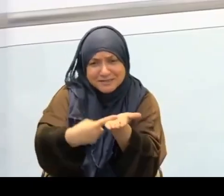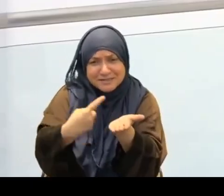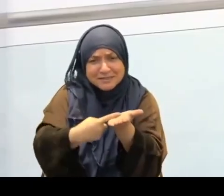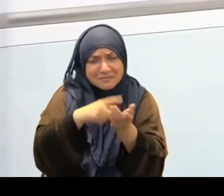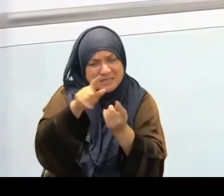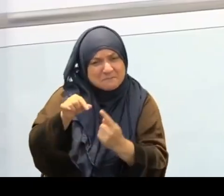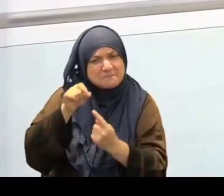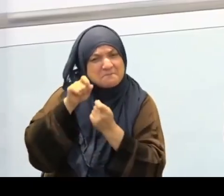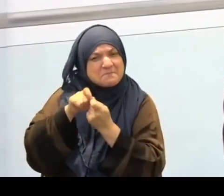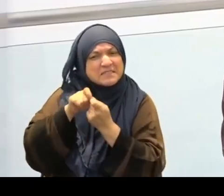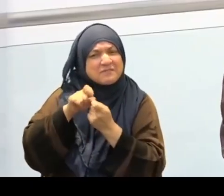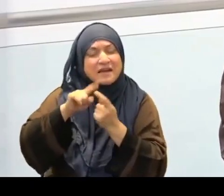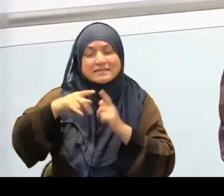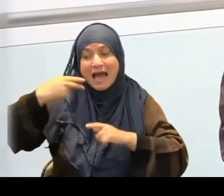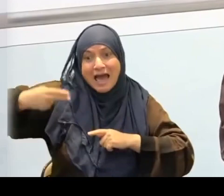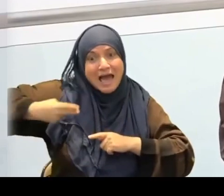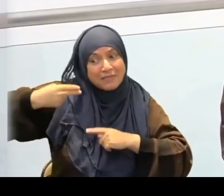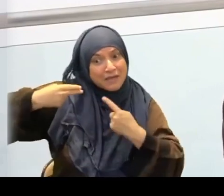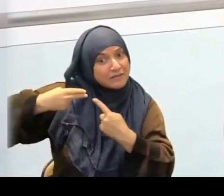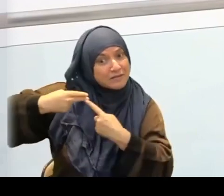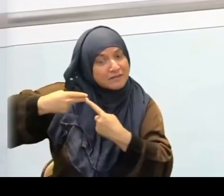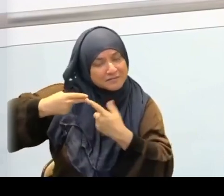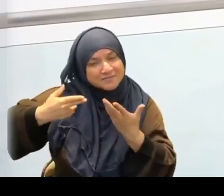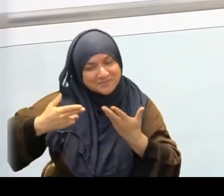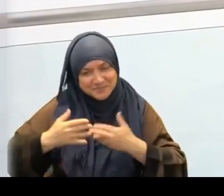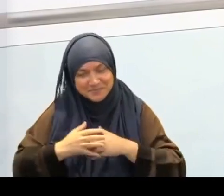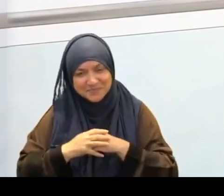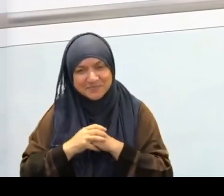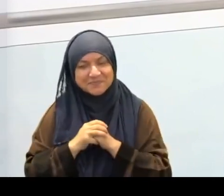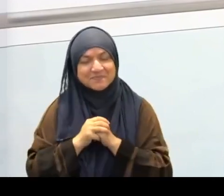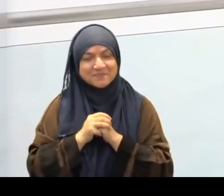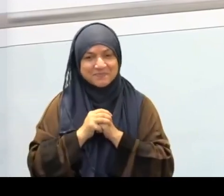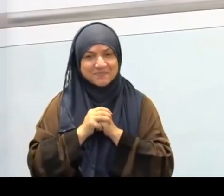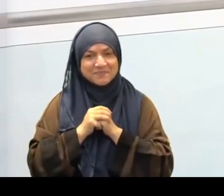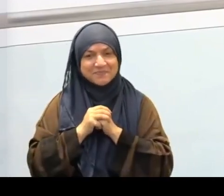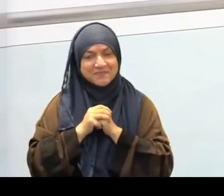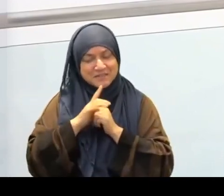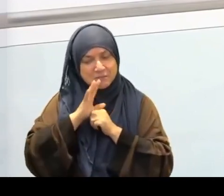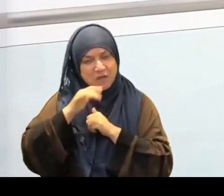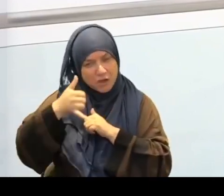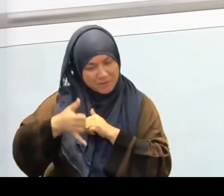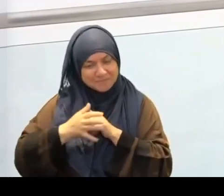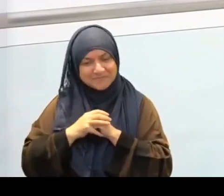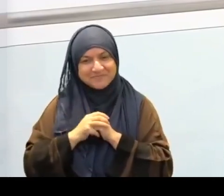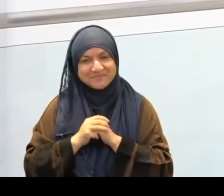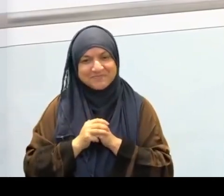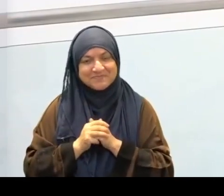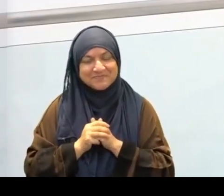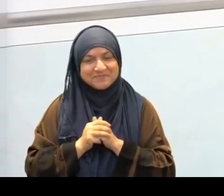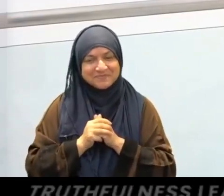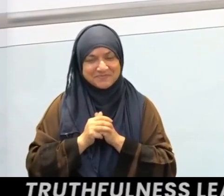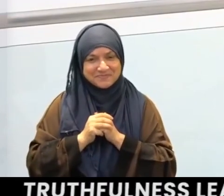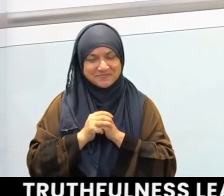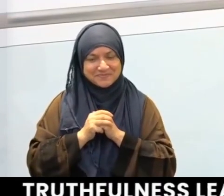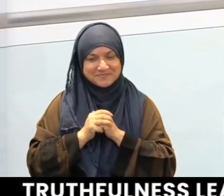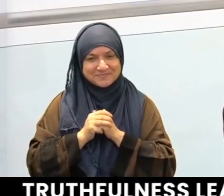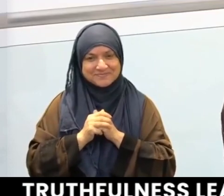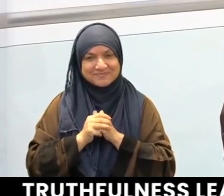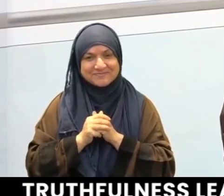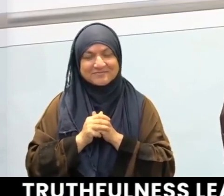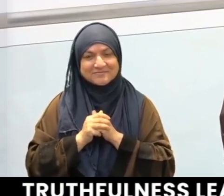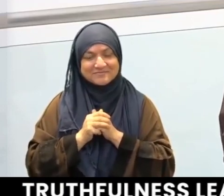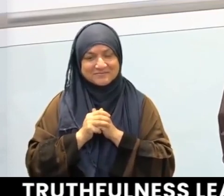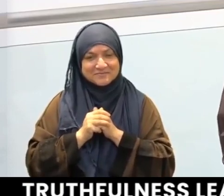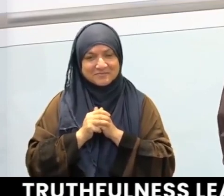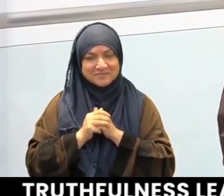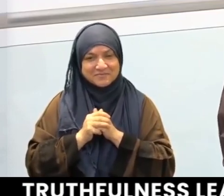al-birra yahdi ila al-jannah, wa inna ar-rajula la yasduq hatta yuktaba 'inda Allahi siddiqa. That verily, truthfulness leads